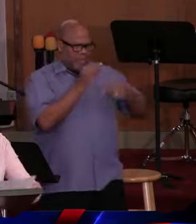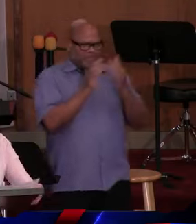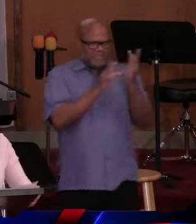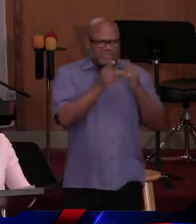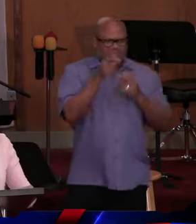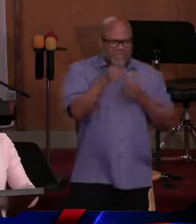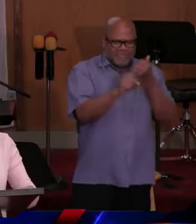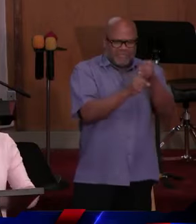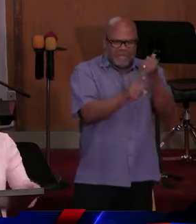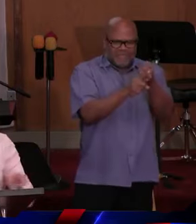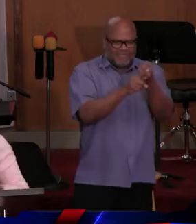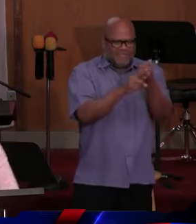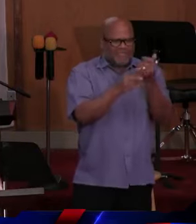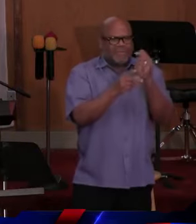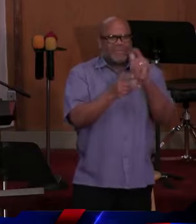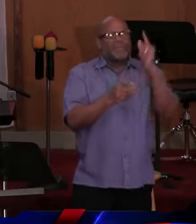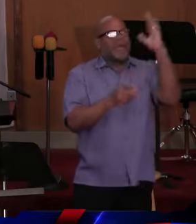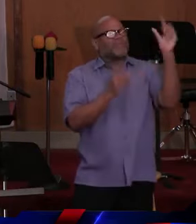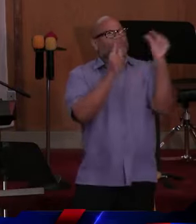word.